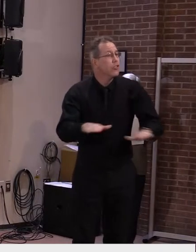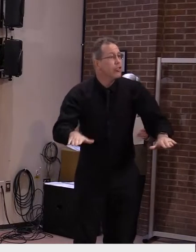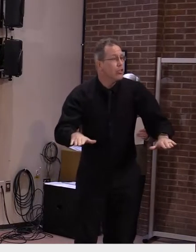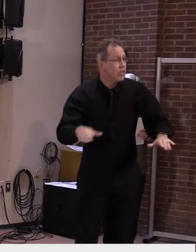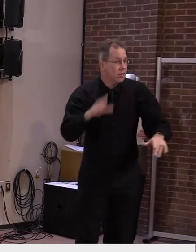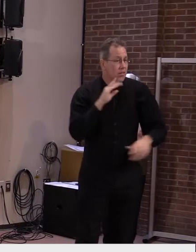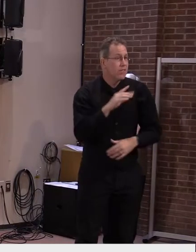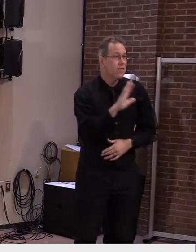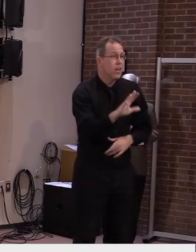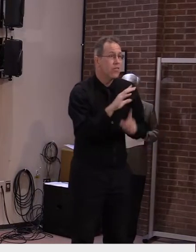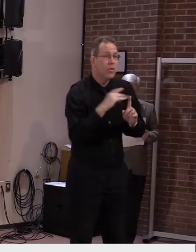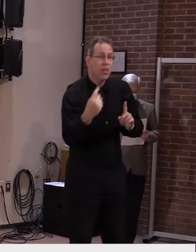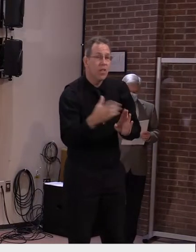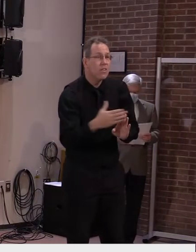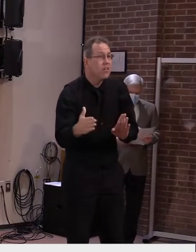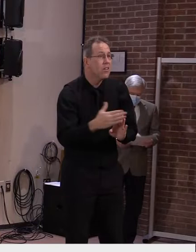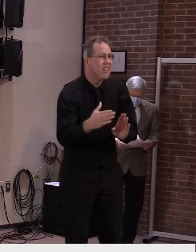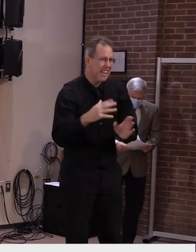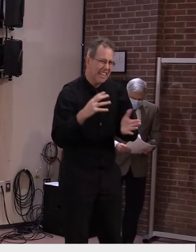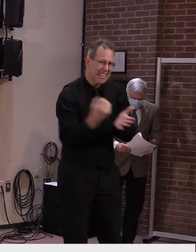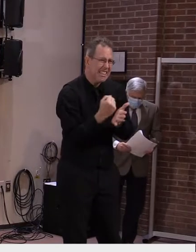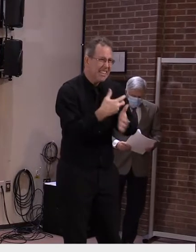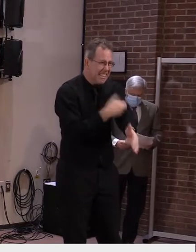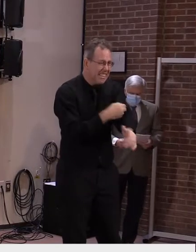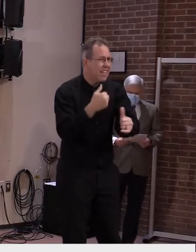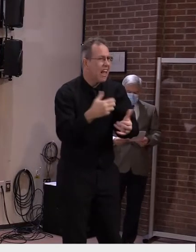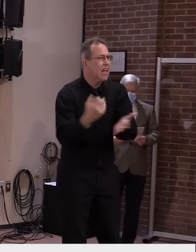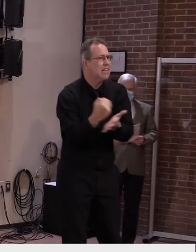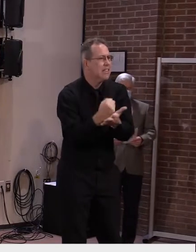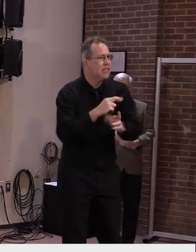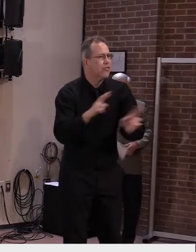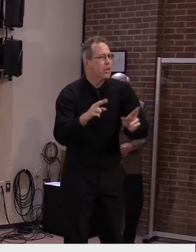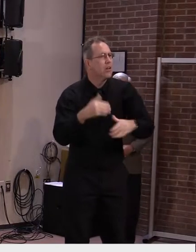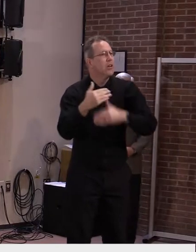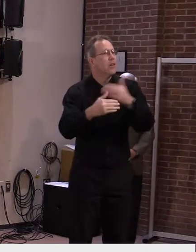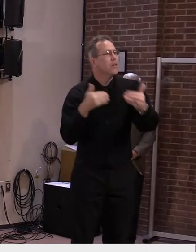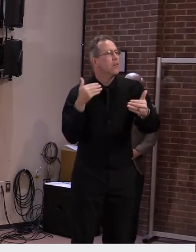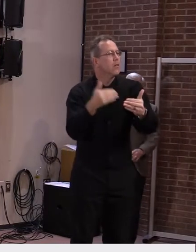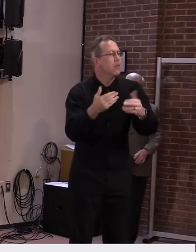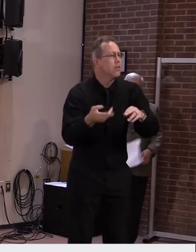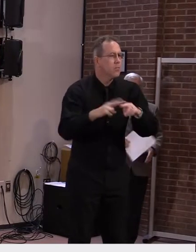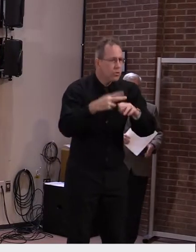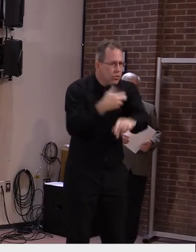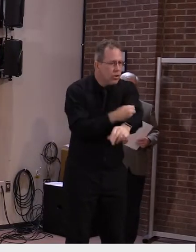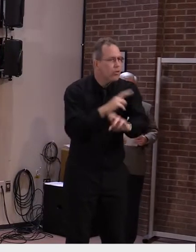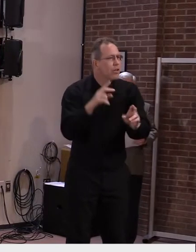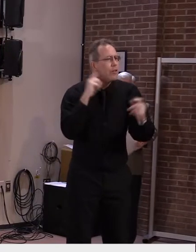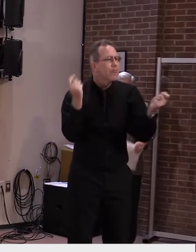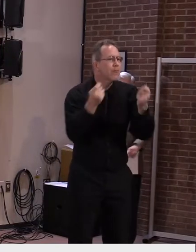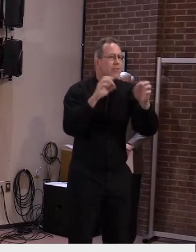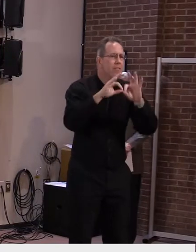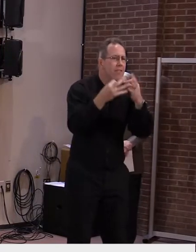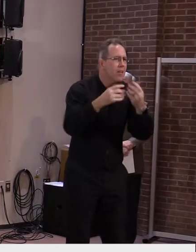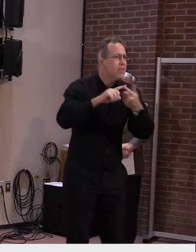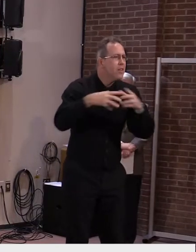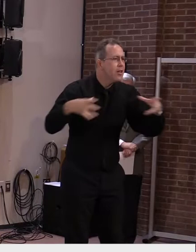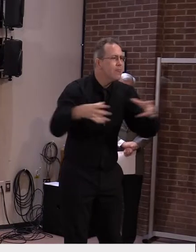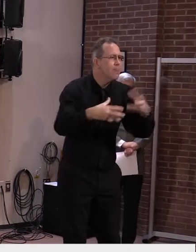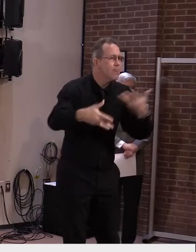second dose by Christmas and the New Year, making sure they're fully vaccinated by the time they return to school after winter